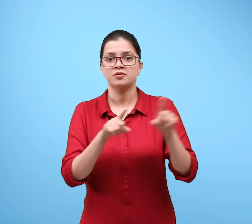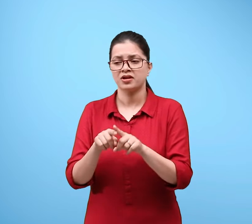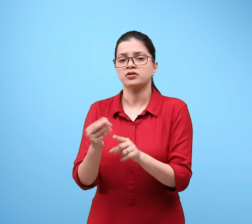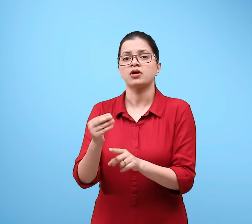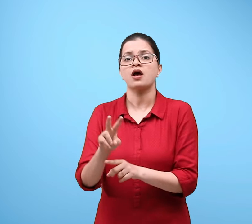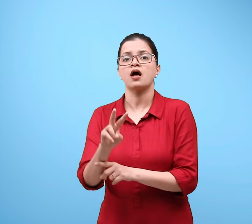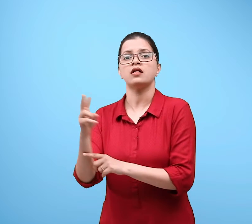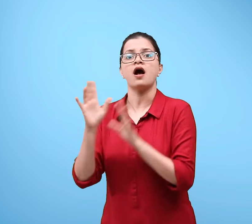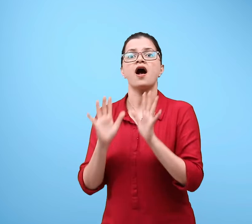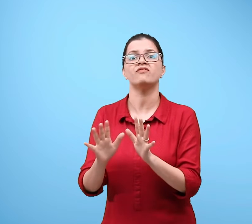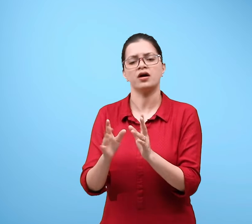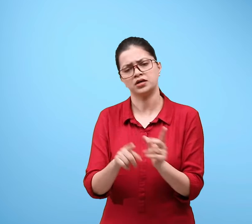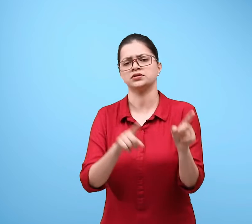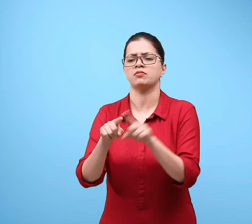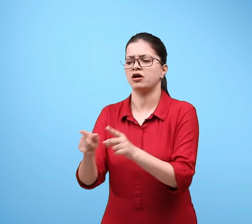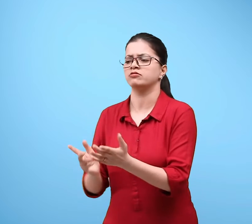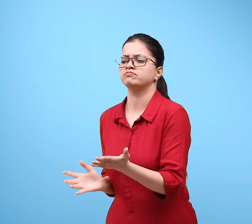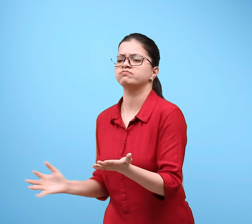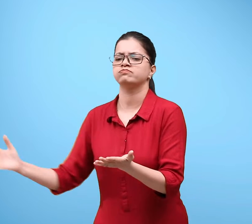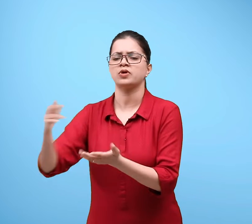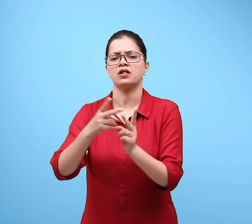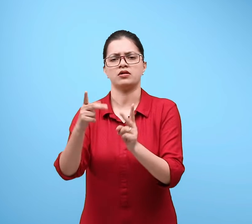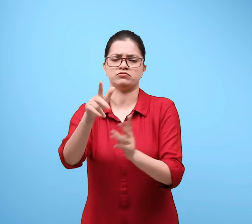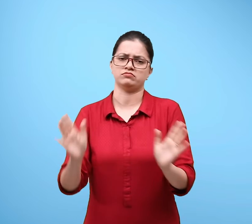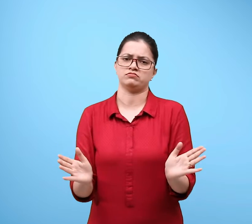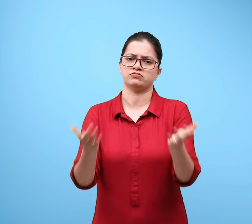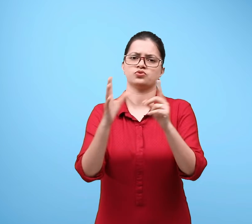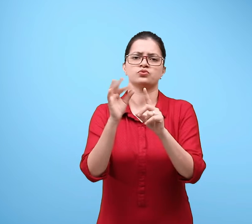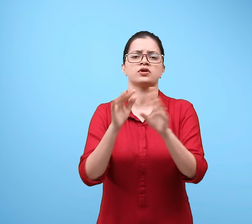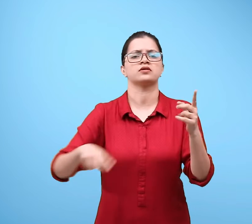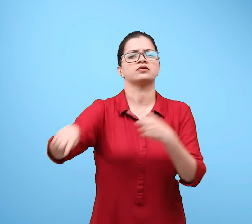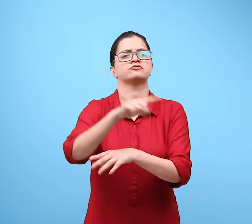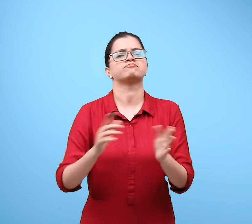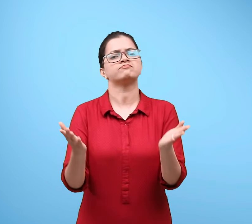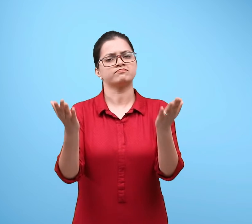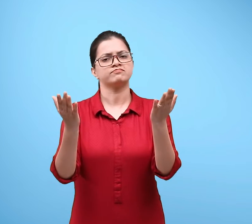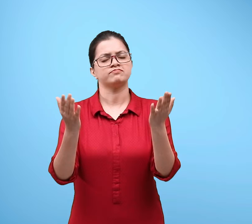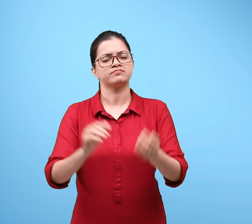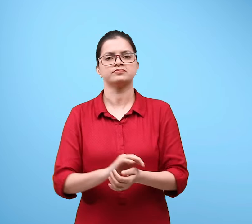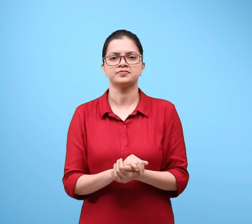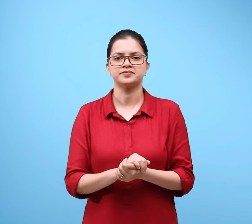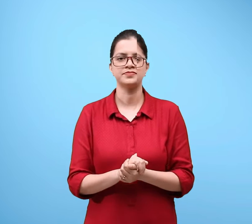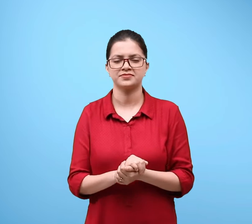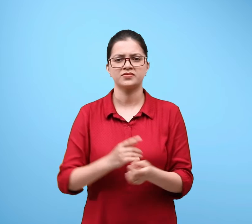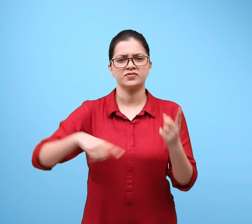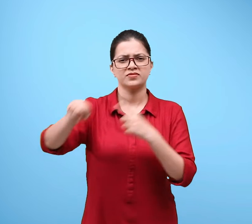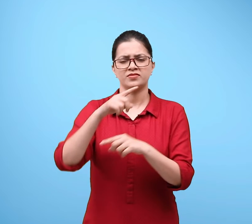Repeat the same with other liquids, as many different liquids as are available to you. Write